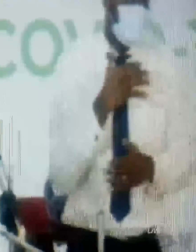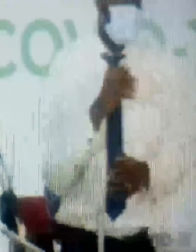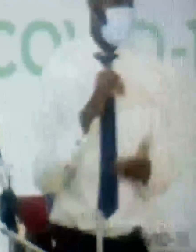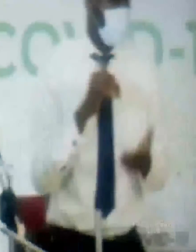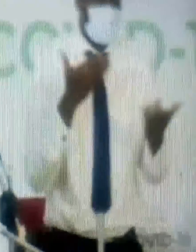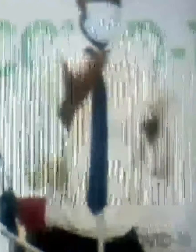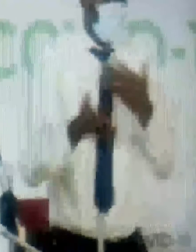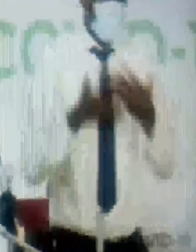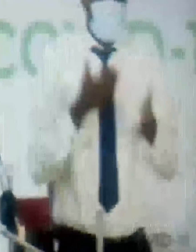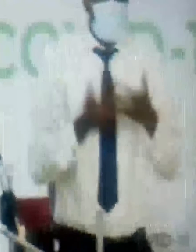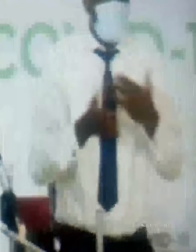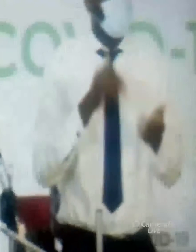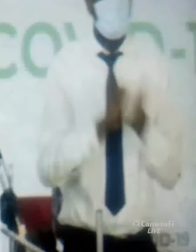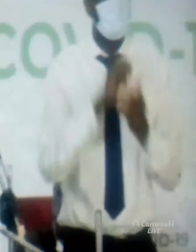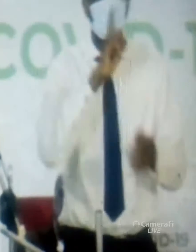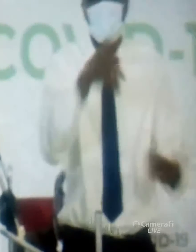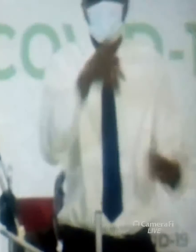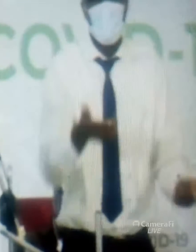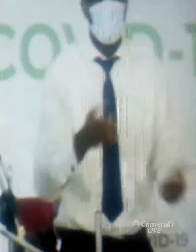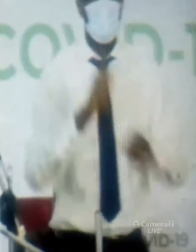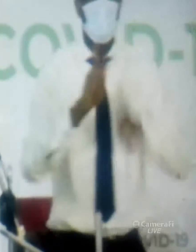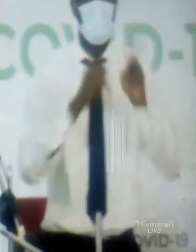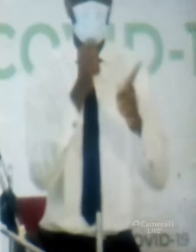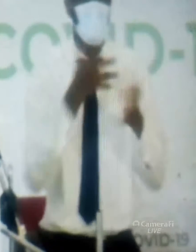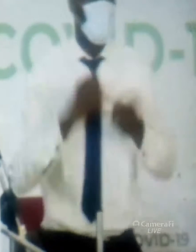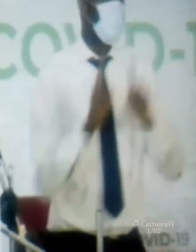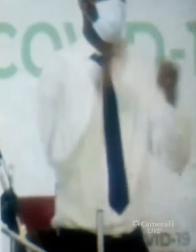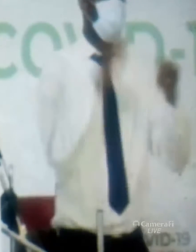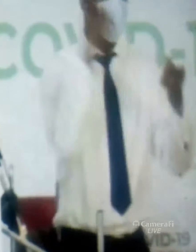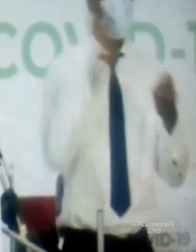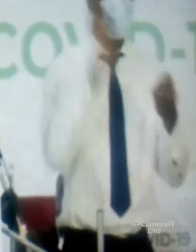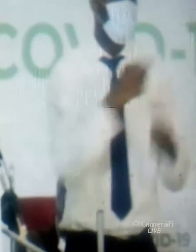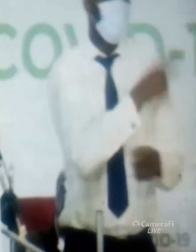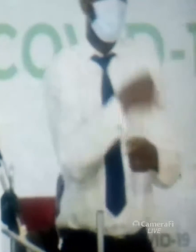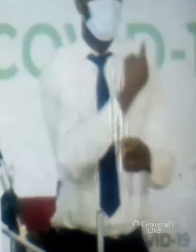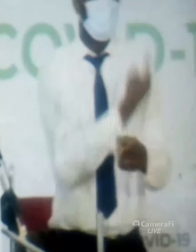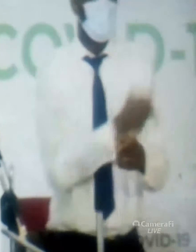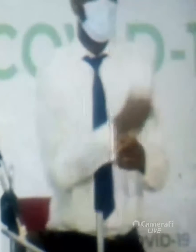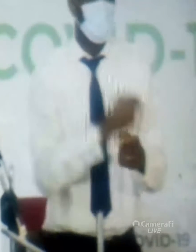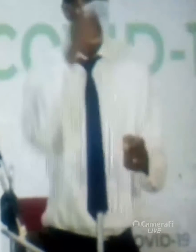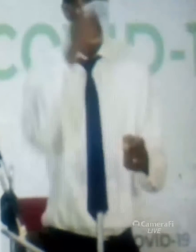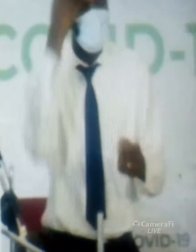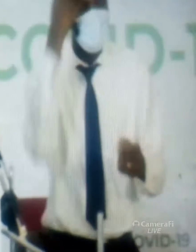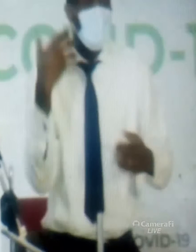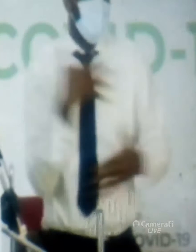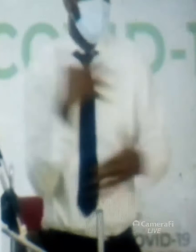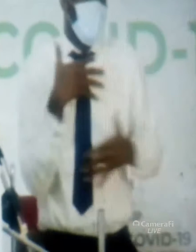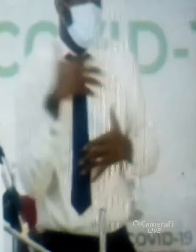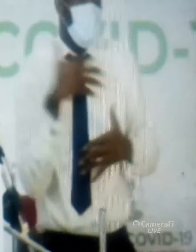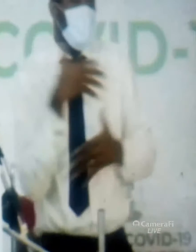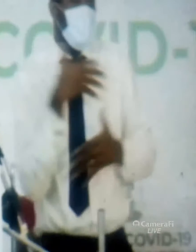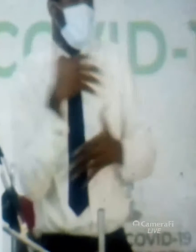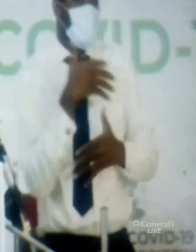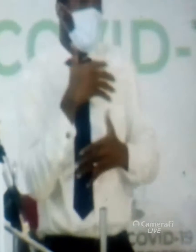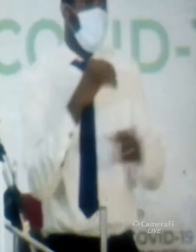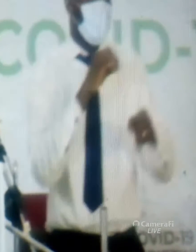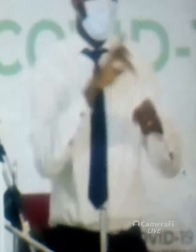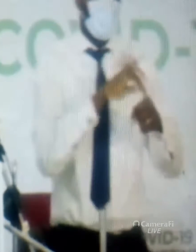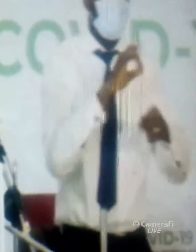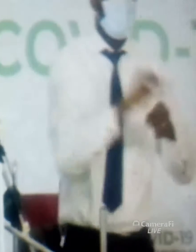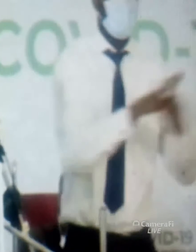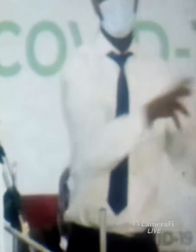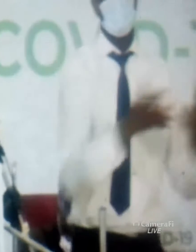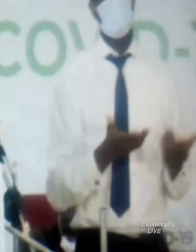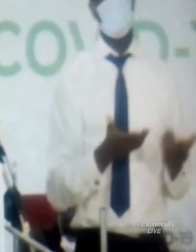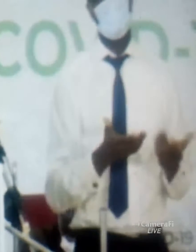would not just go to the hospital, they would rather stay at home and try to manage themselves because of the fear of contracting